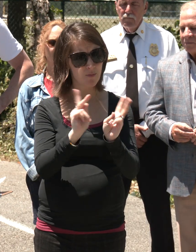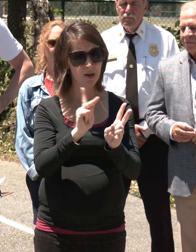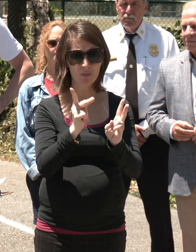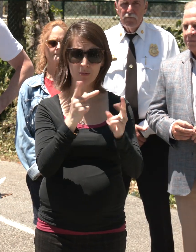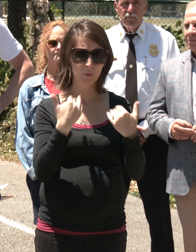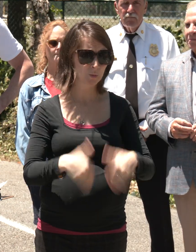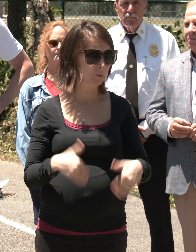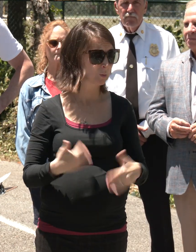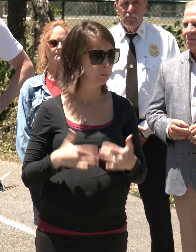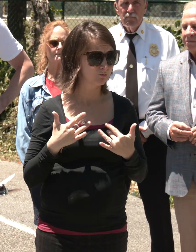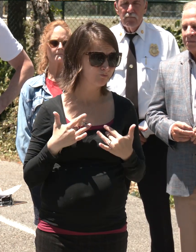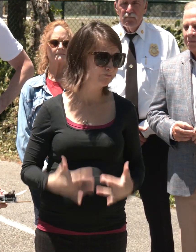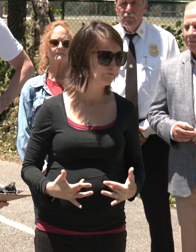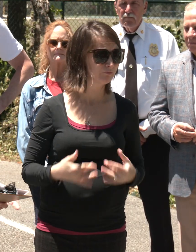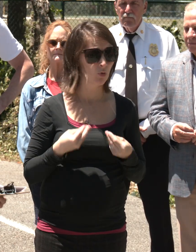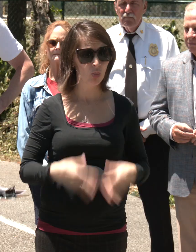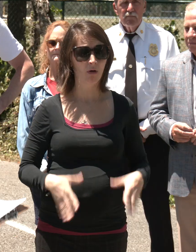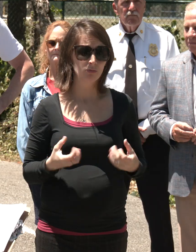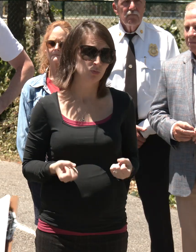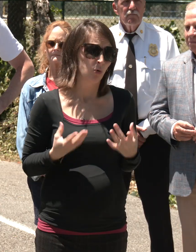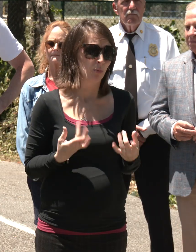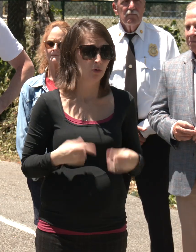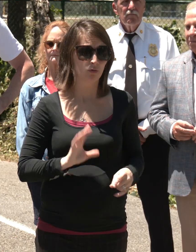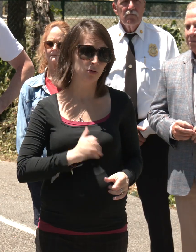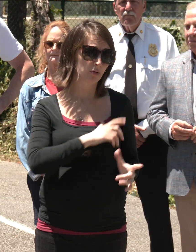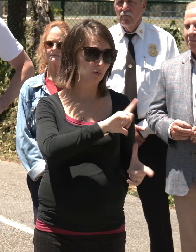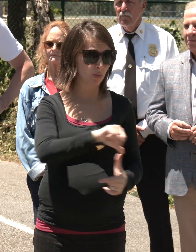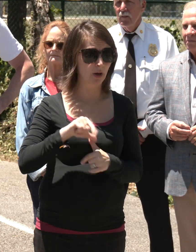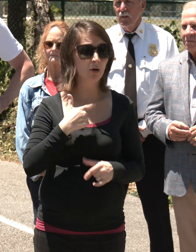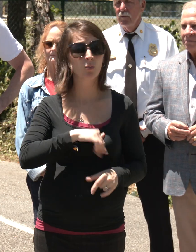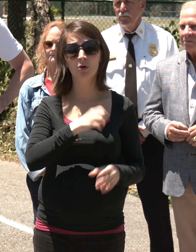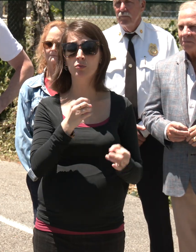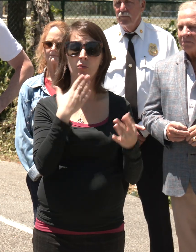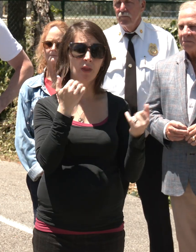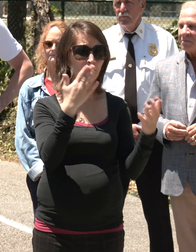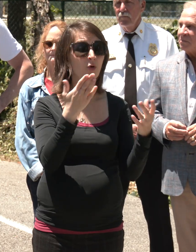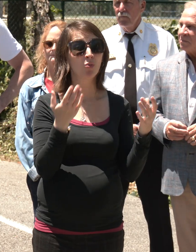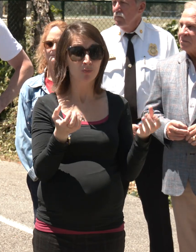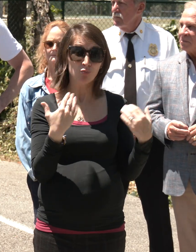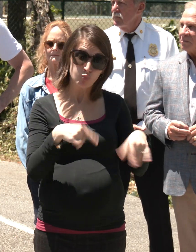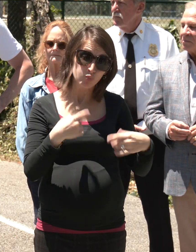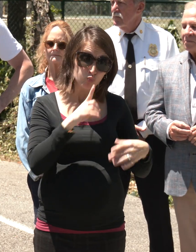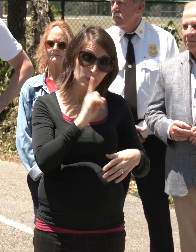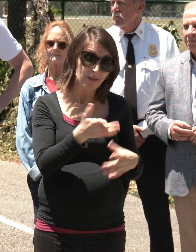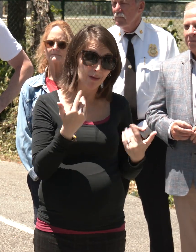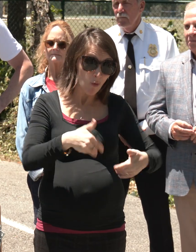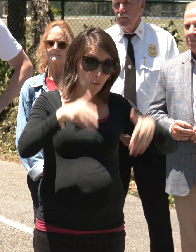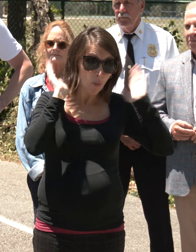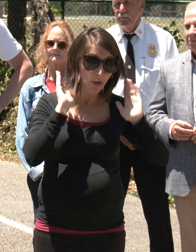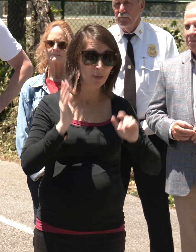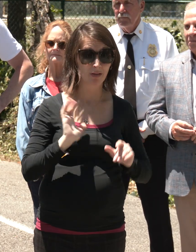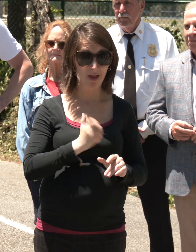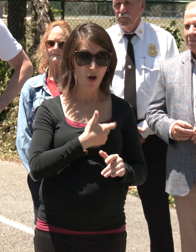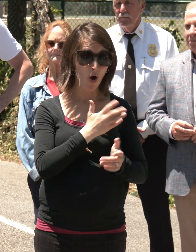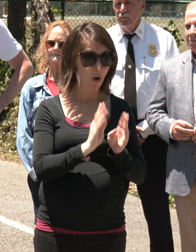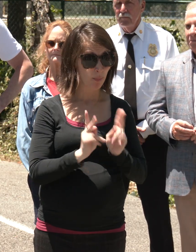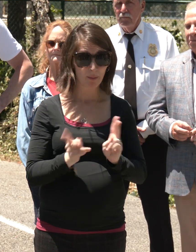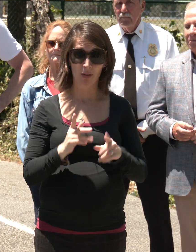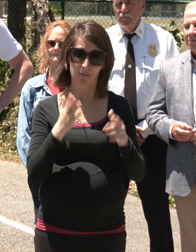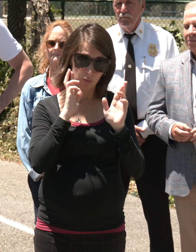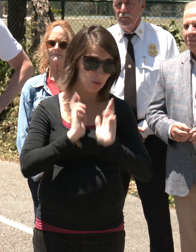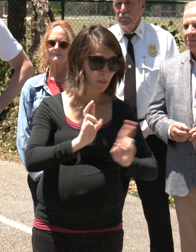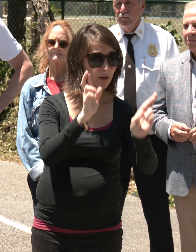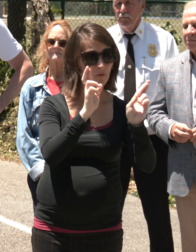lost so much in this. We're really grateful. The overwhelming majority of community has been nothing but respectful,